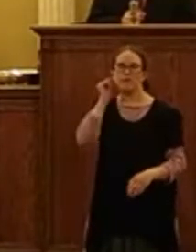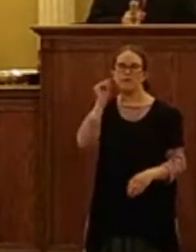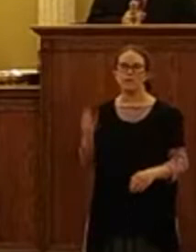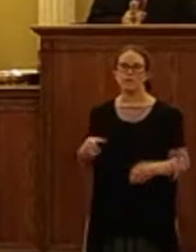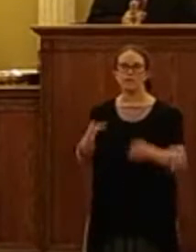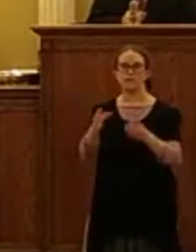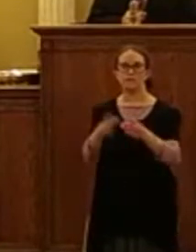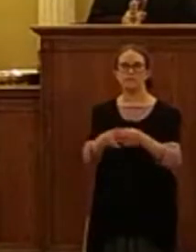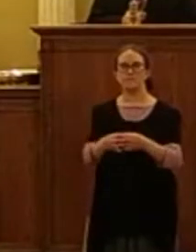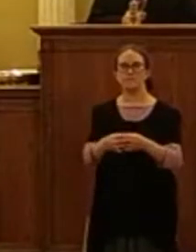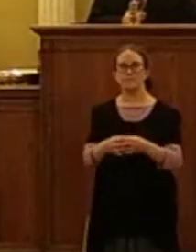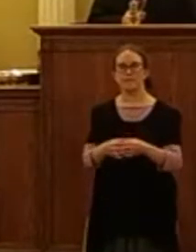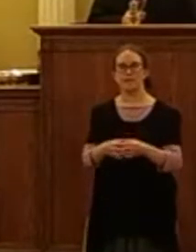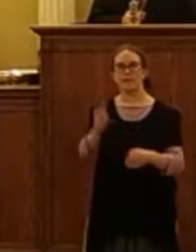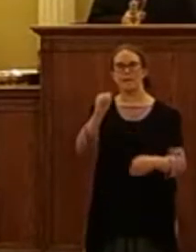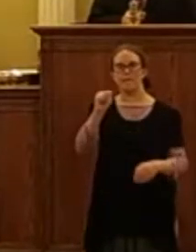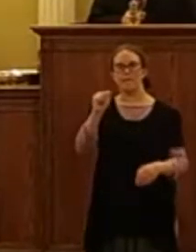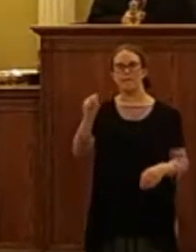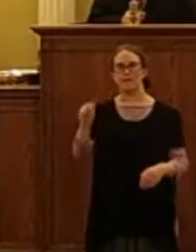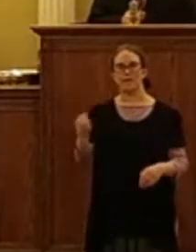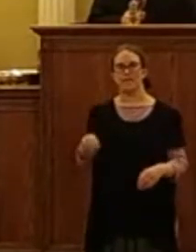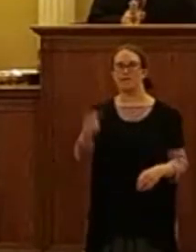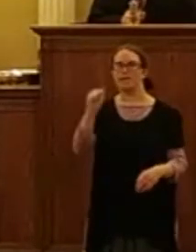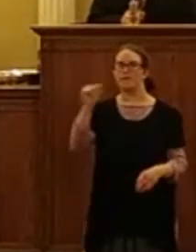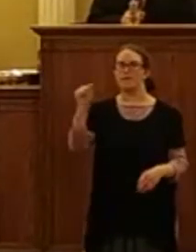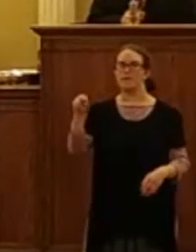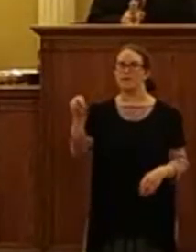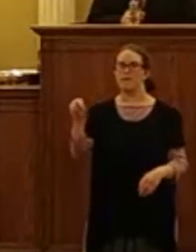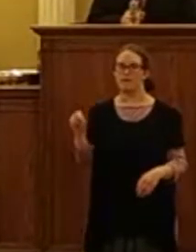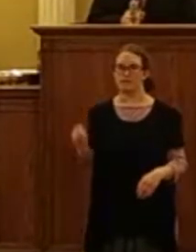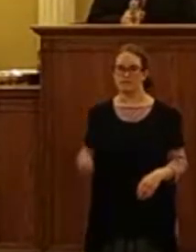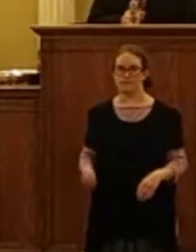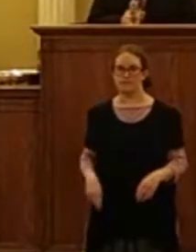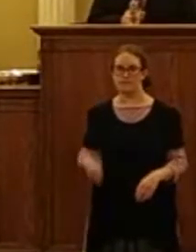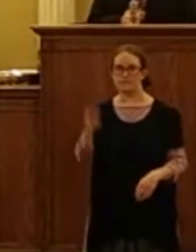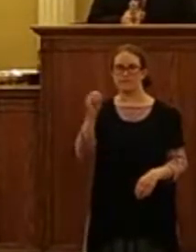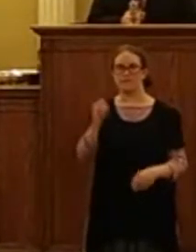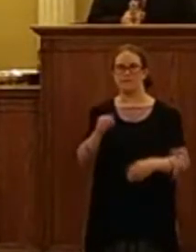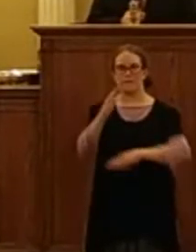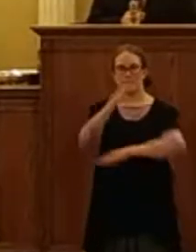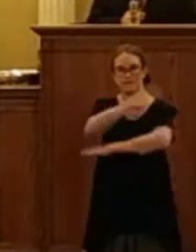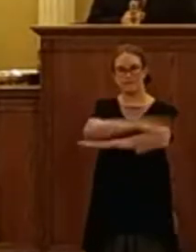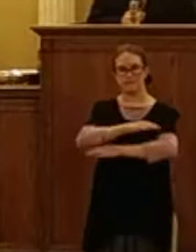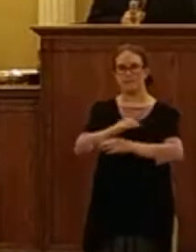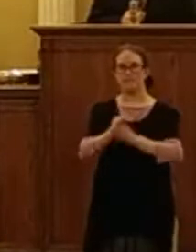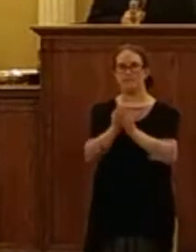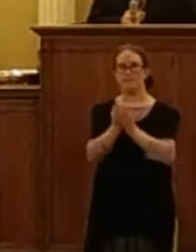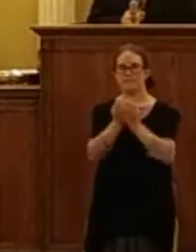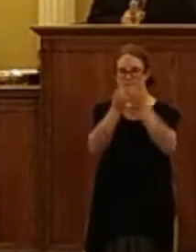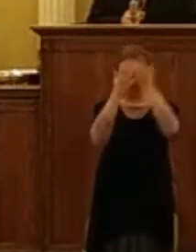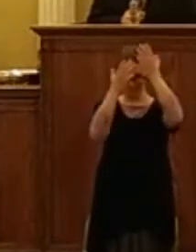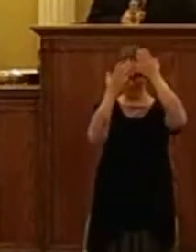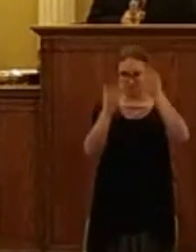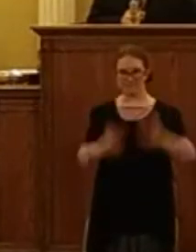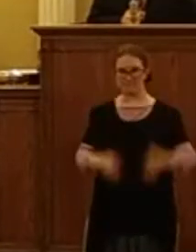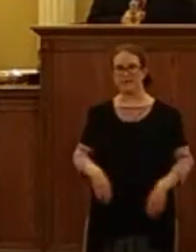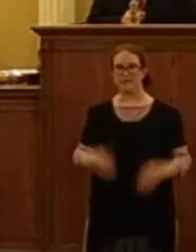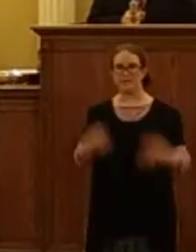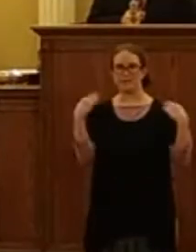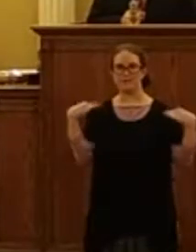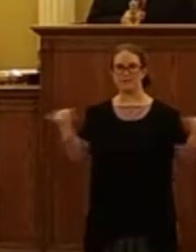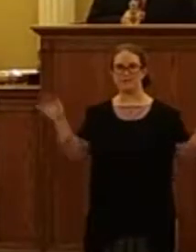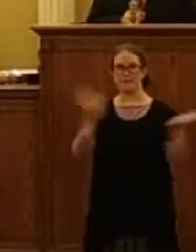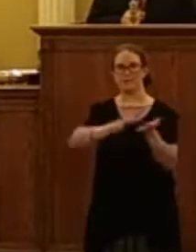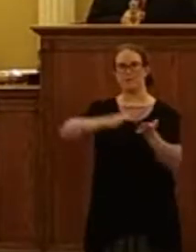pot that had manna, and Aaron's rod that budded, and the tables of the covenant. And over it the cherubims